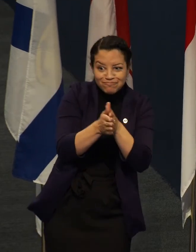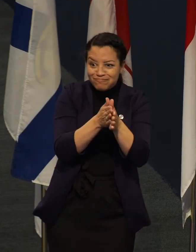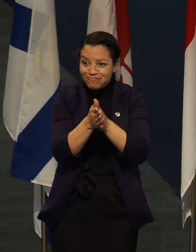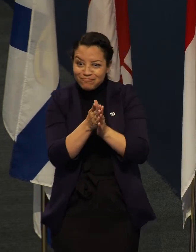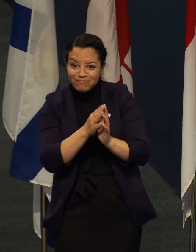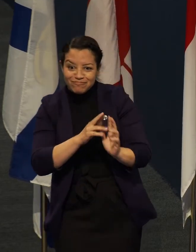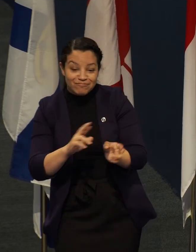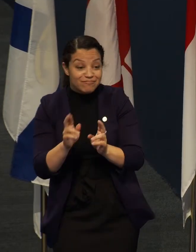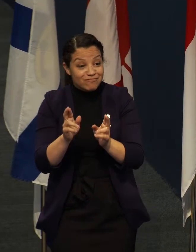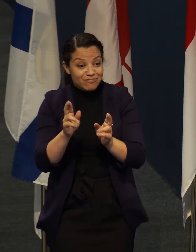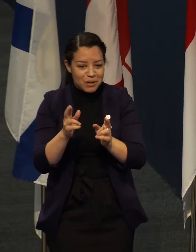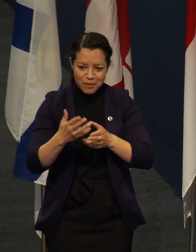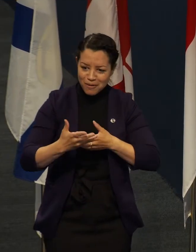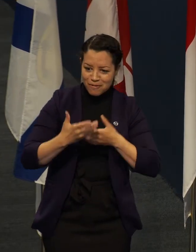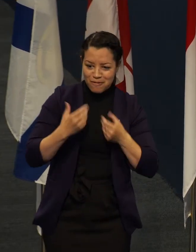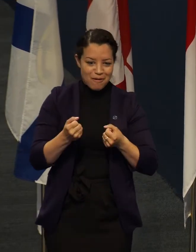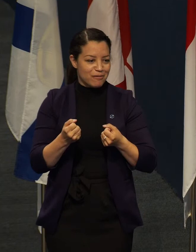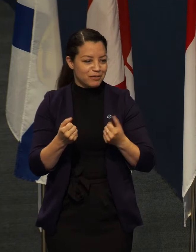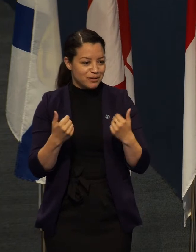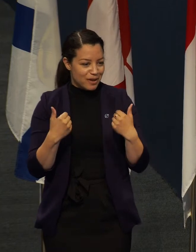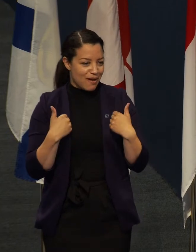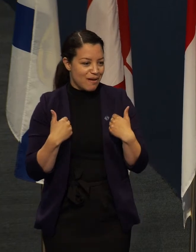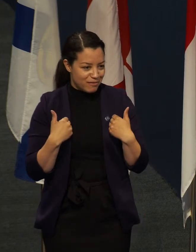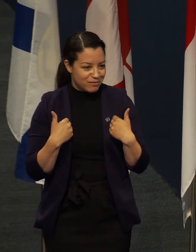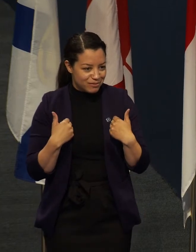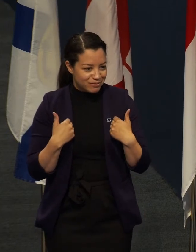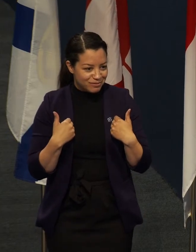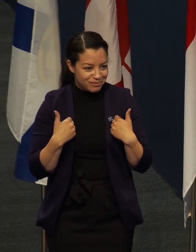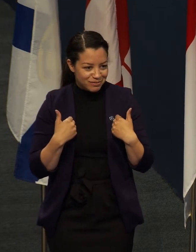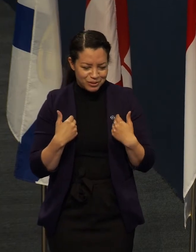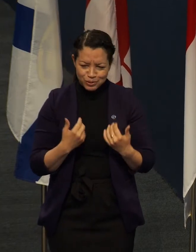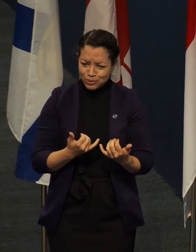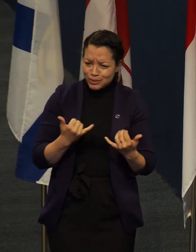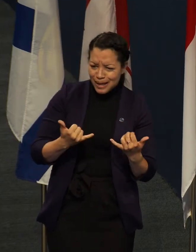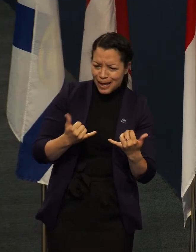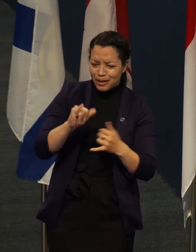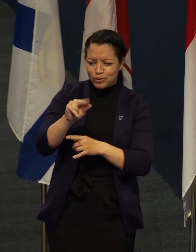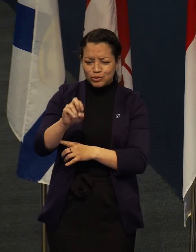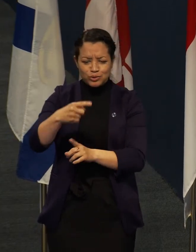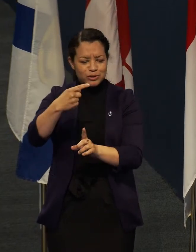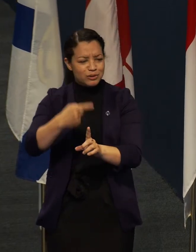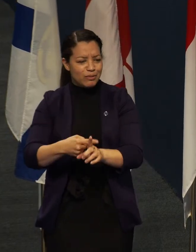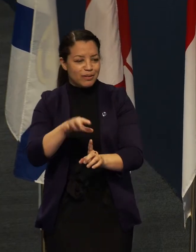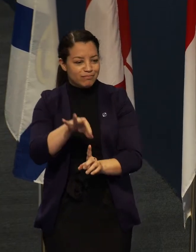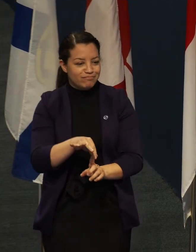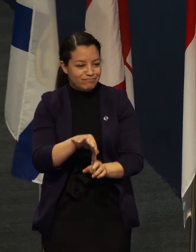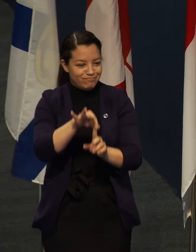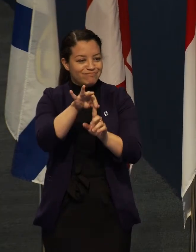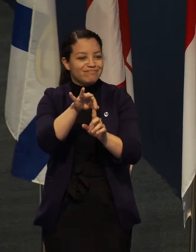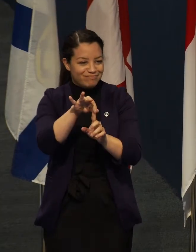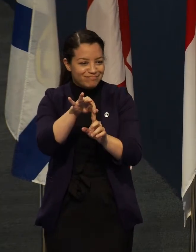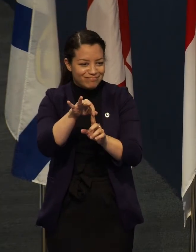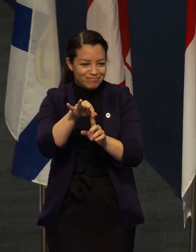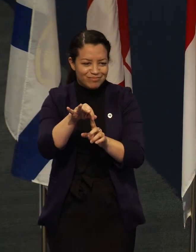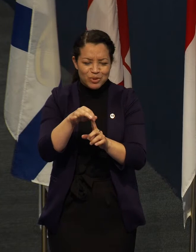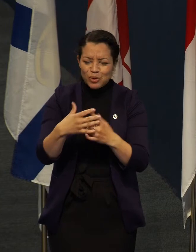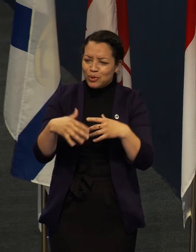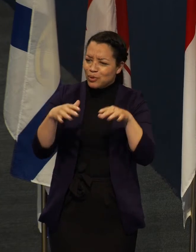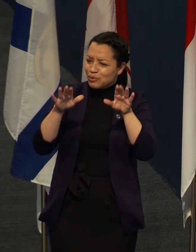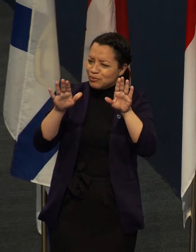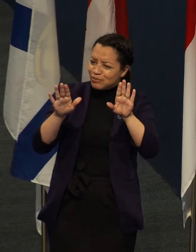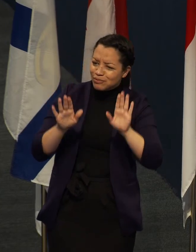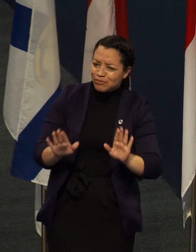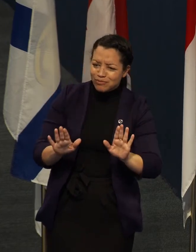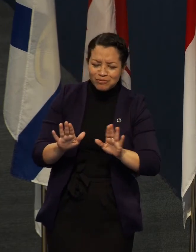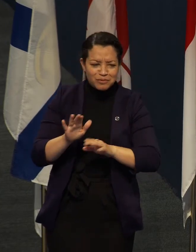with a newfound confidence. That's what makes this day and this month so very, very special. It's a wonderful time of year for